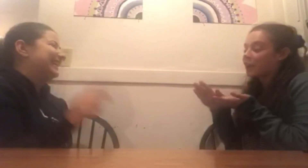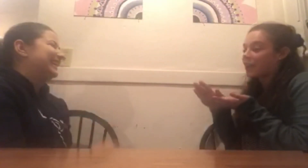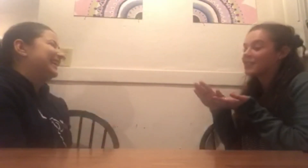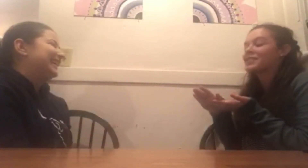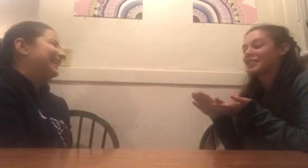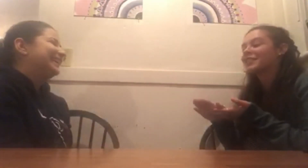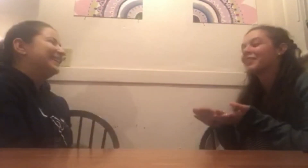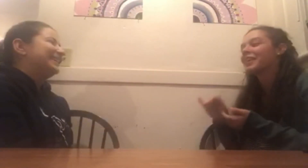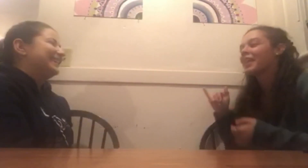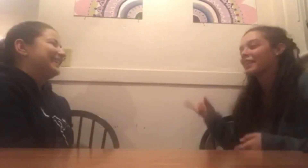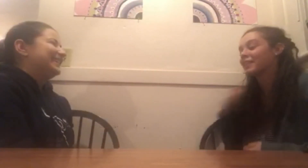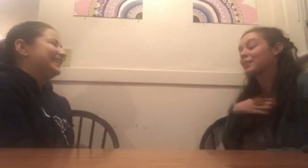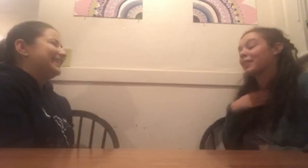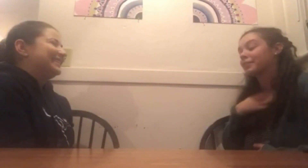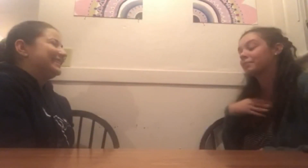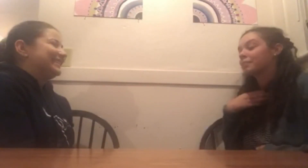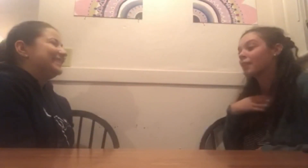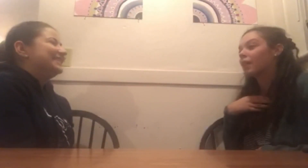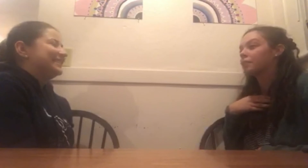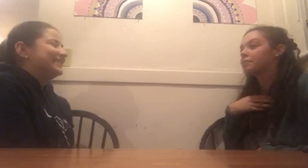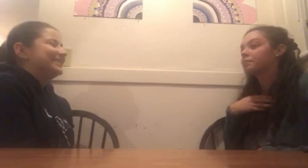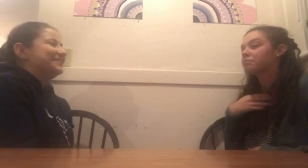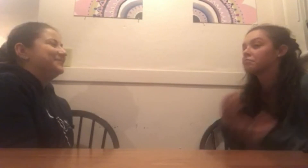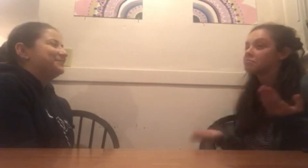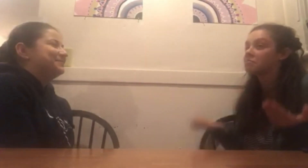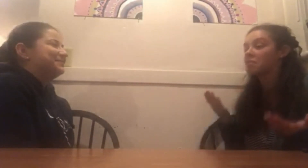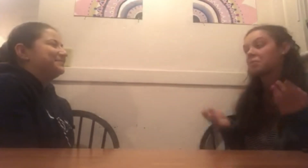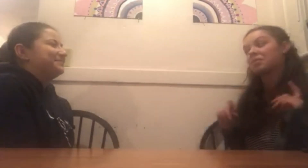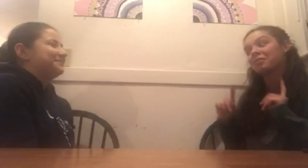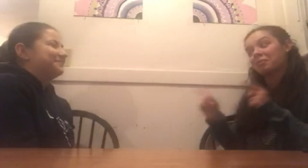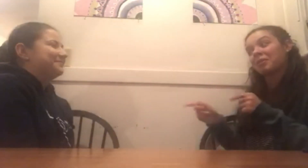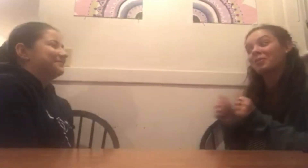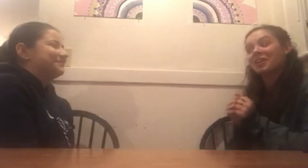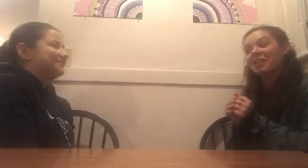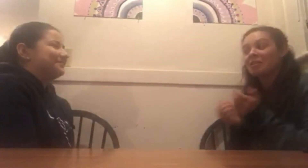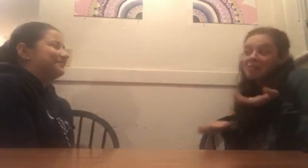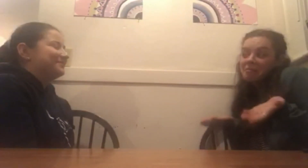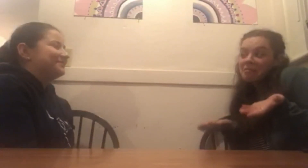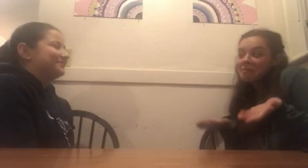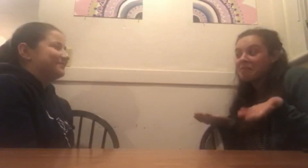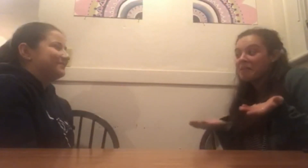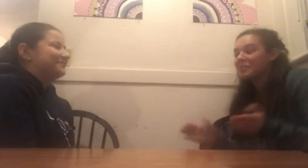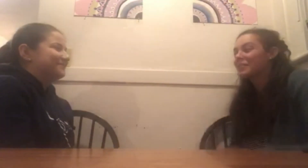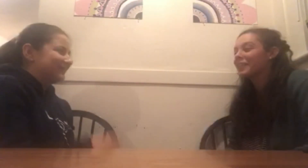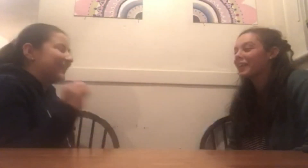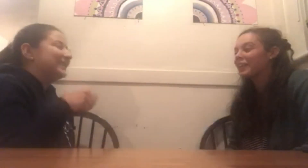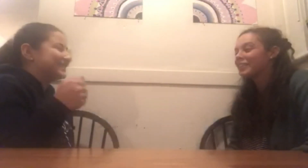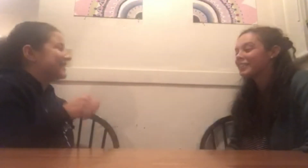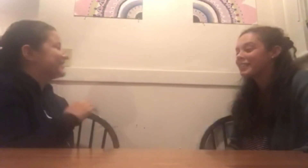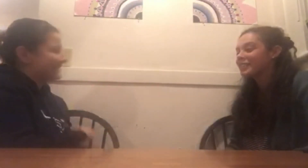Nice. That's fun. Maybe we go together. I don't know. Yes, sounds